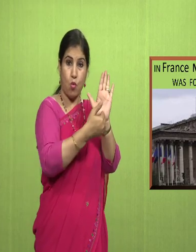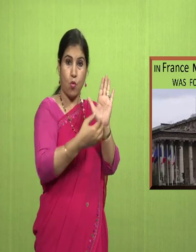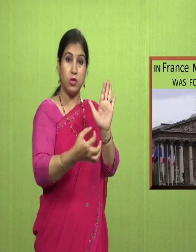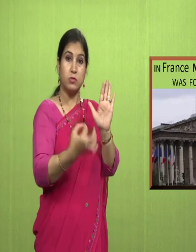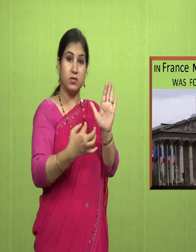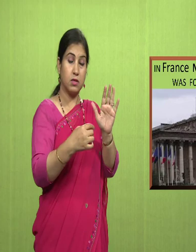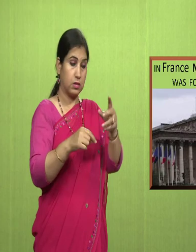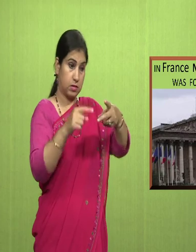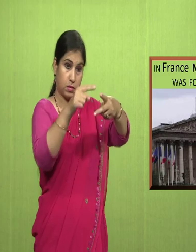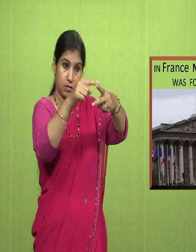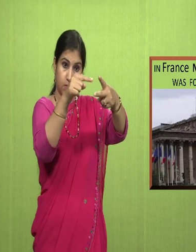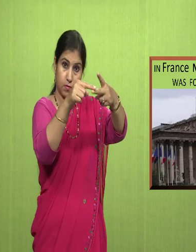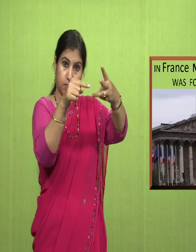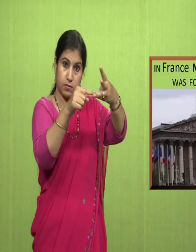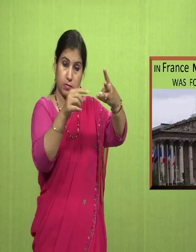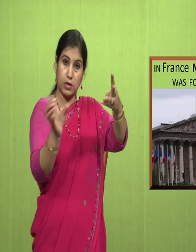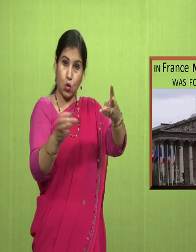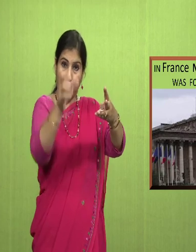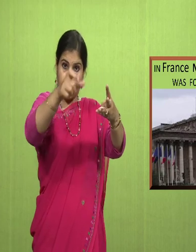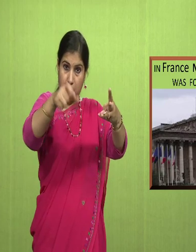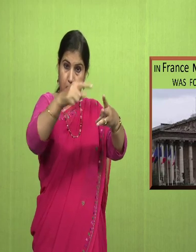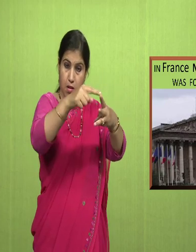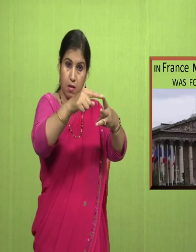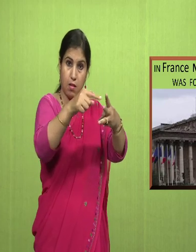that were granted to the first and second class people,